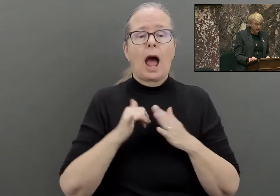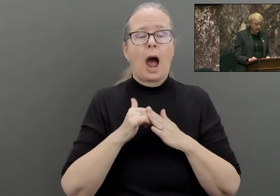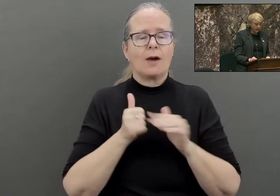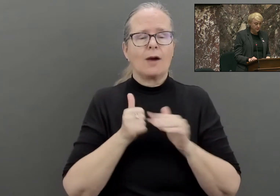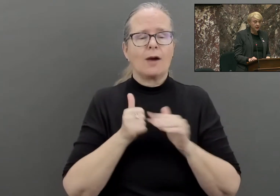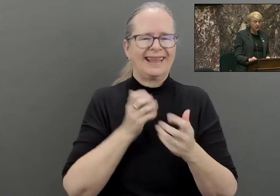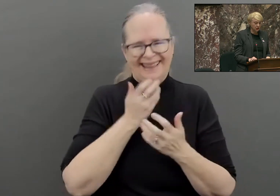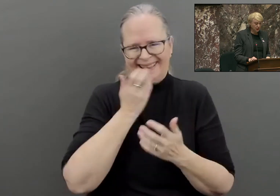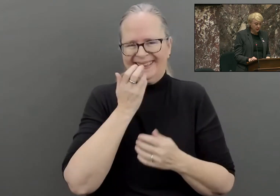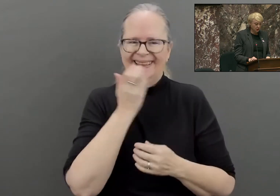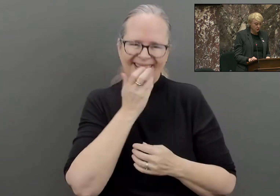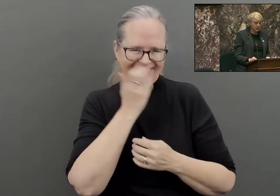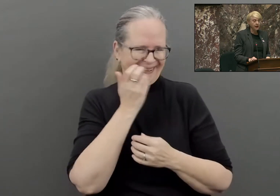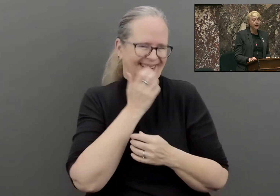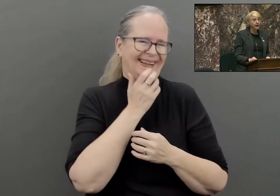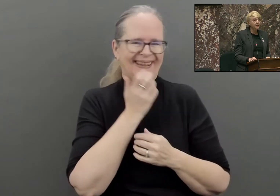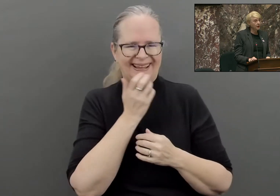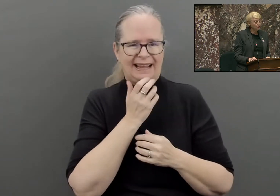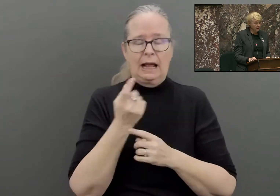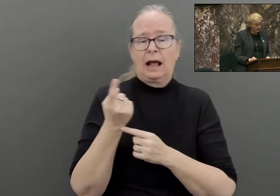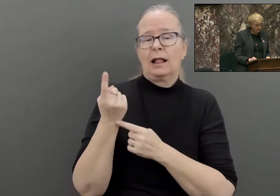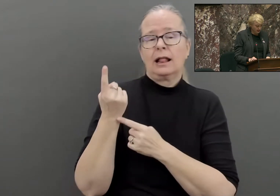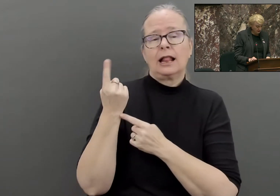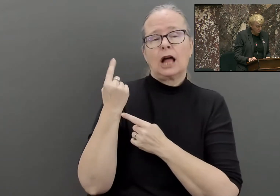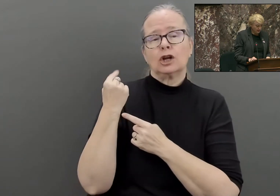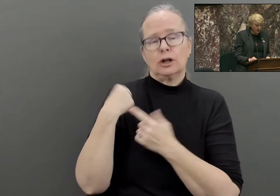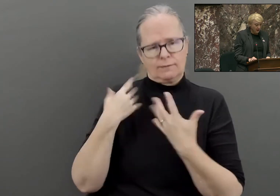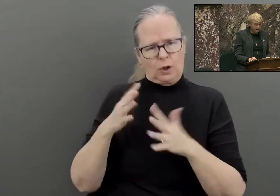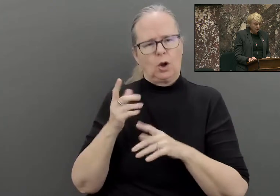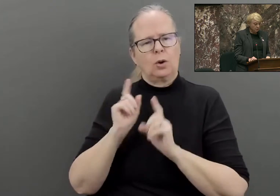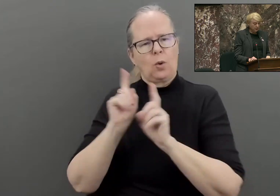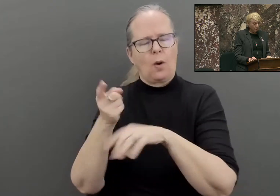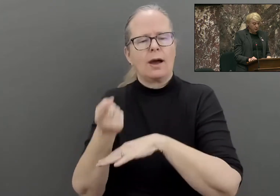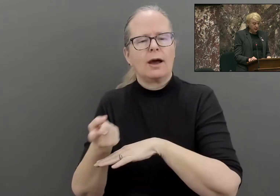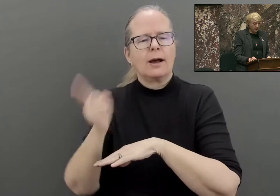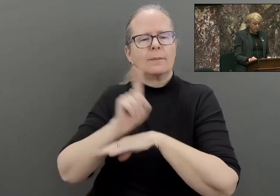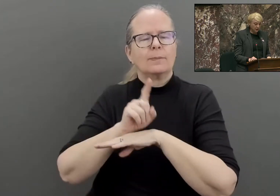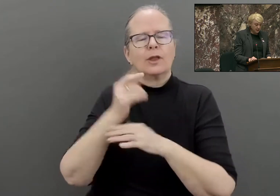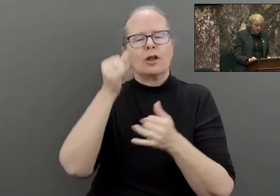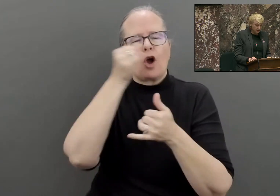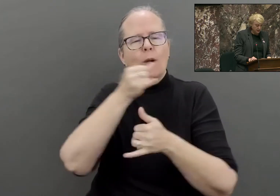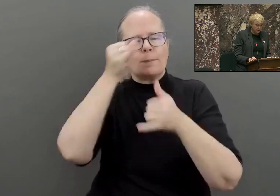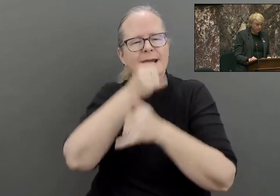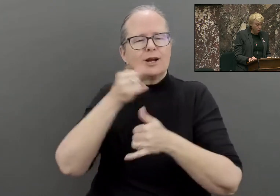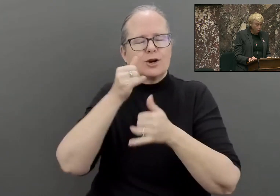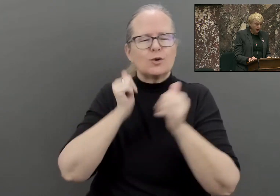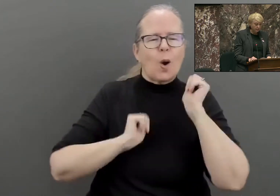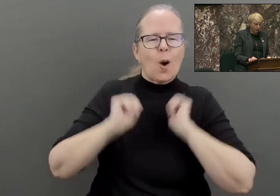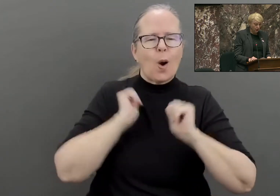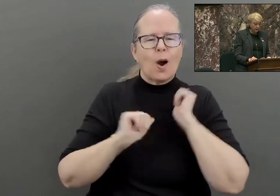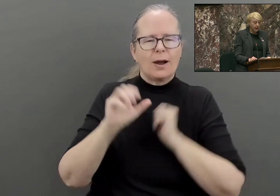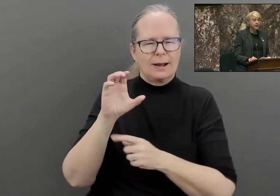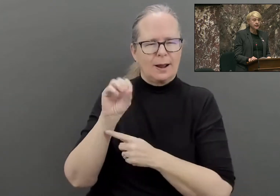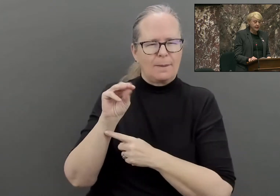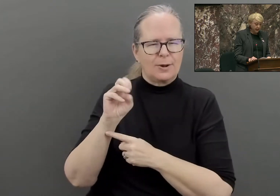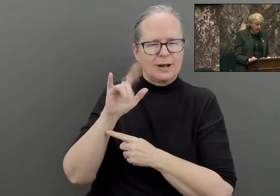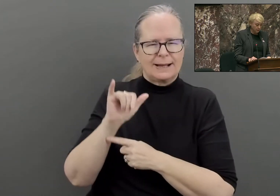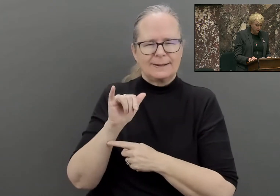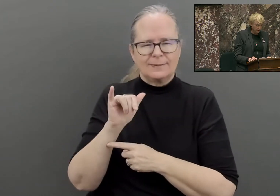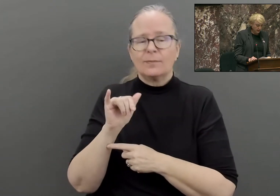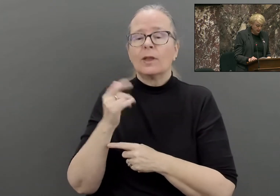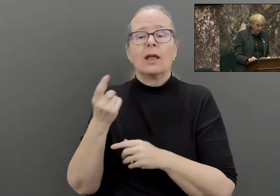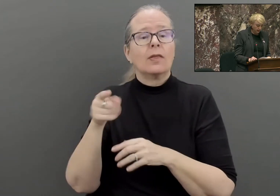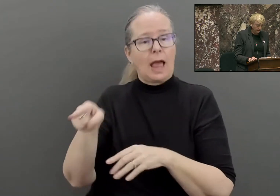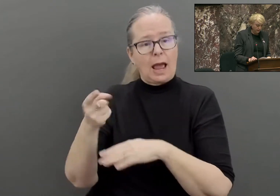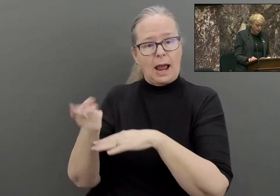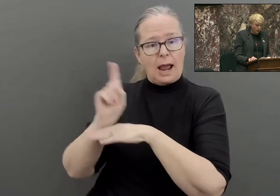from mental health and addiction issues, and they were very funny. They were performing as participants in a program called Stand Up